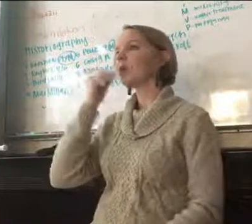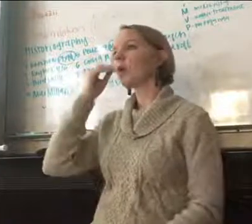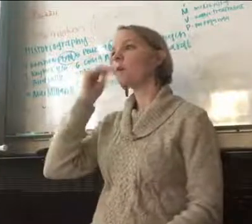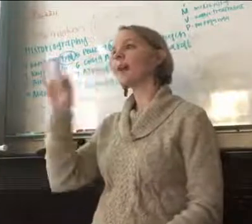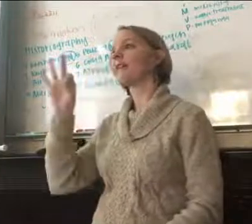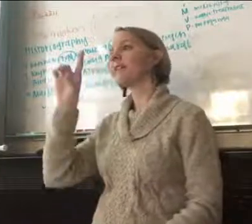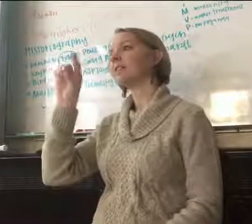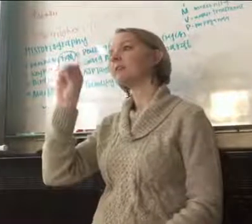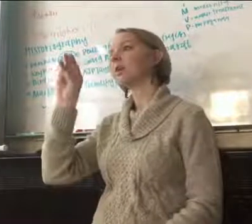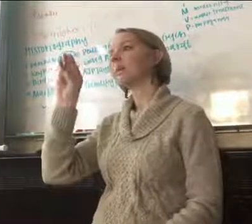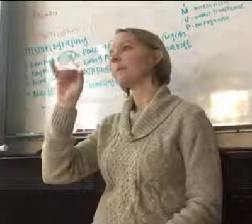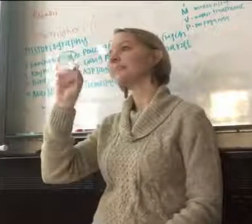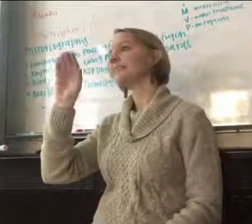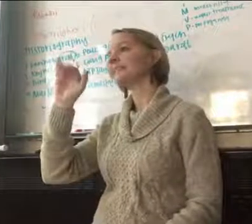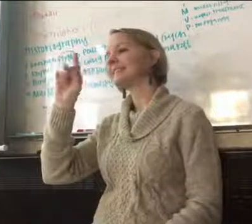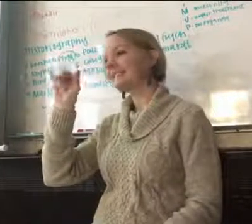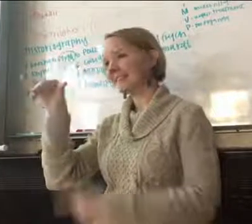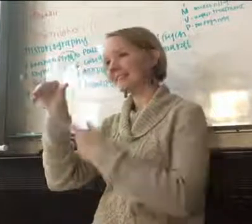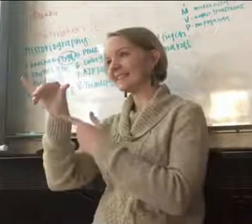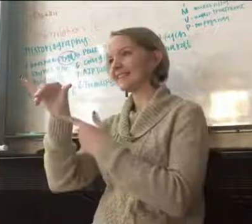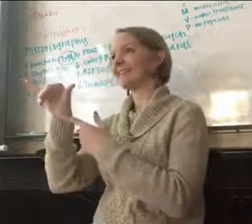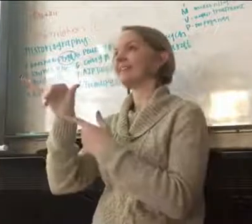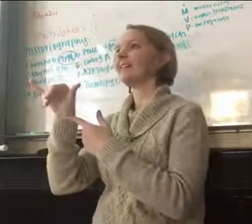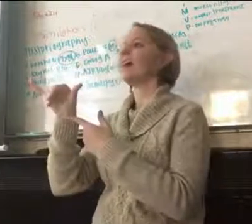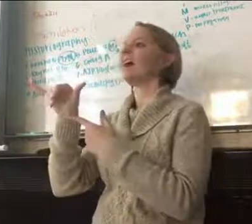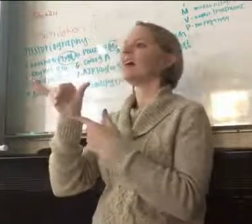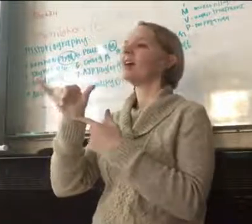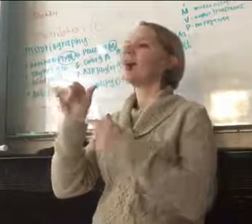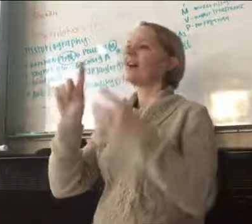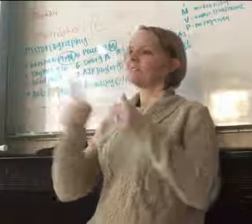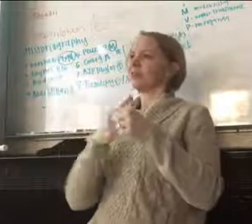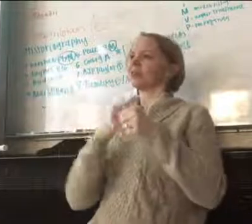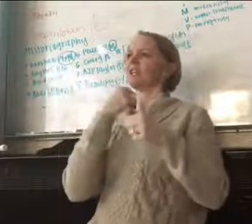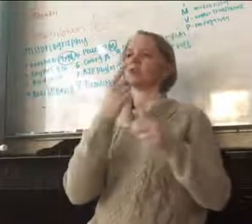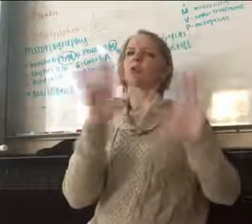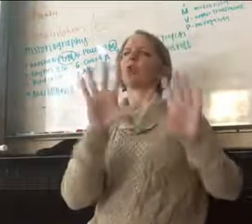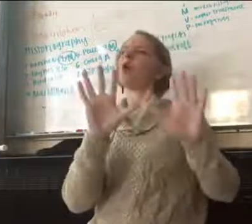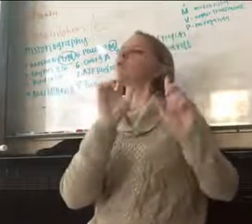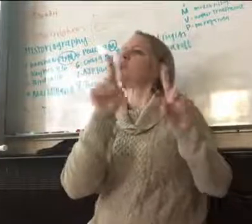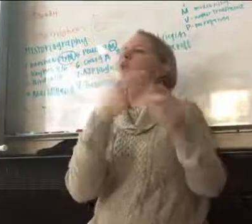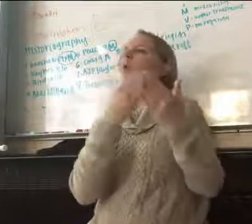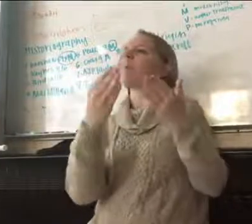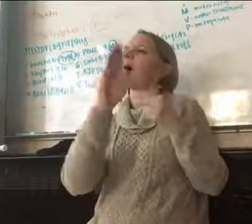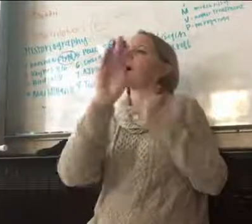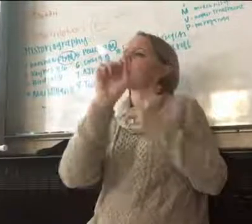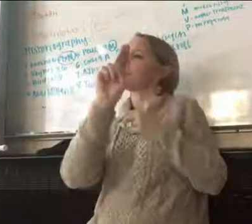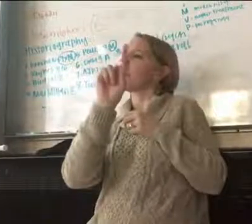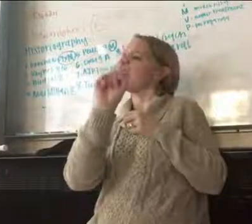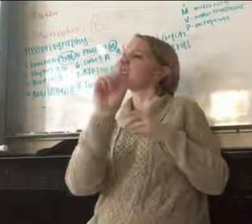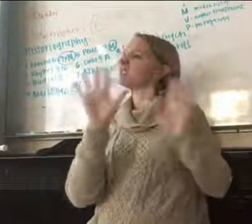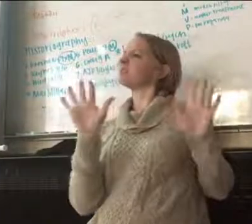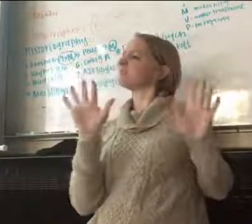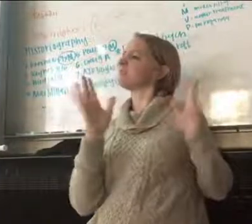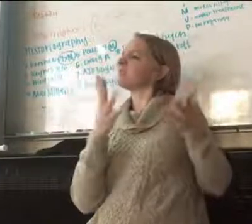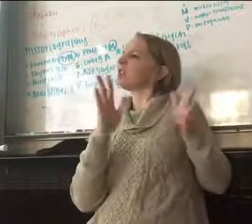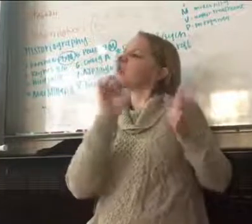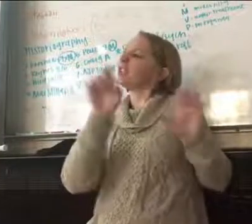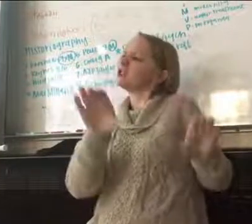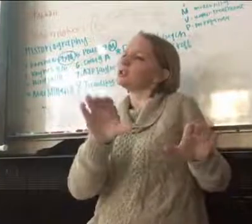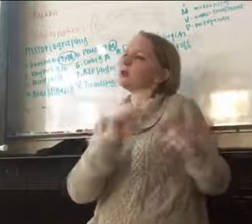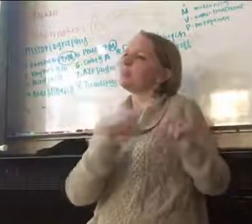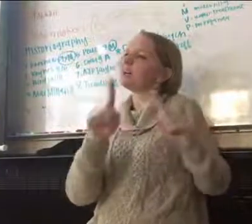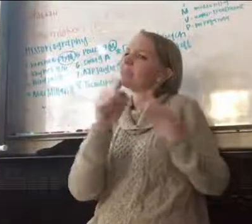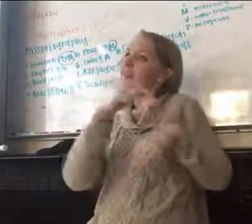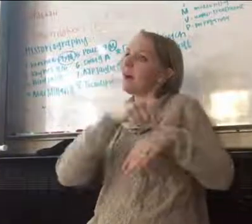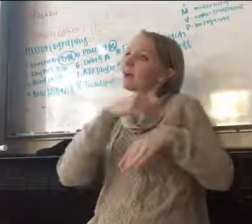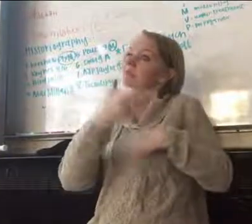really important for the women's rights movements. At first they're told, just go buy war bonds. Just go buy liberty bonds. That's the same thing. Well, as time